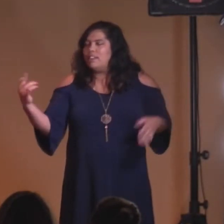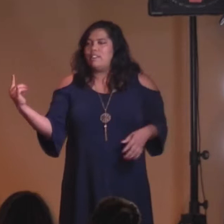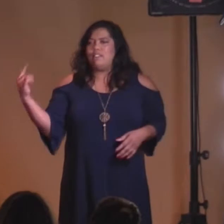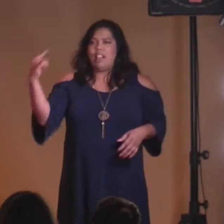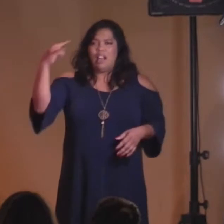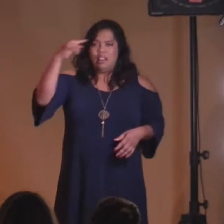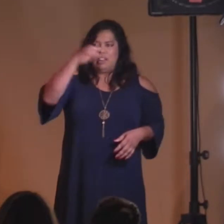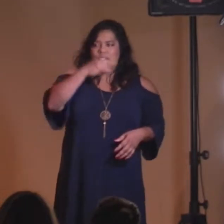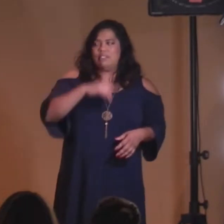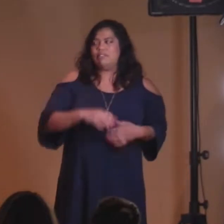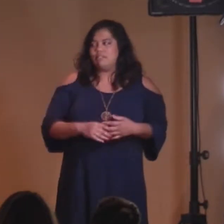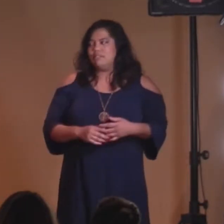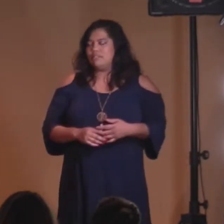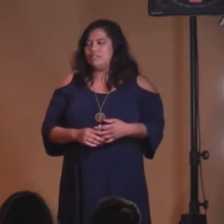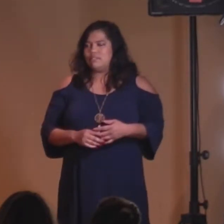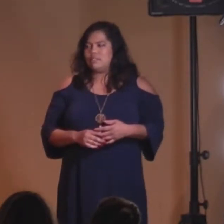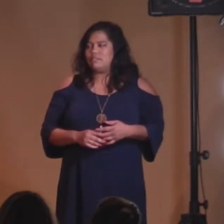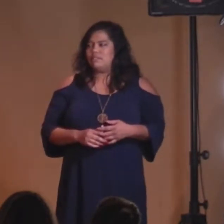Afraid of flying.